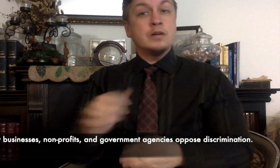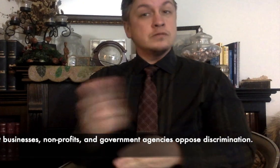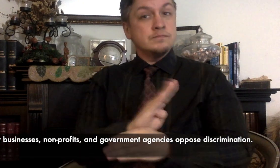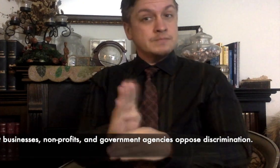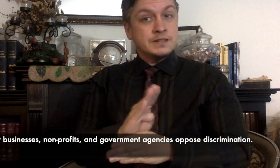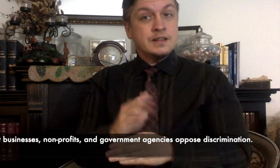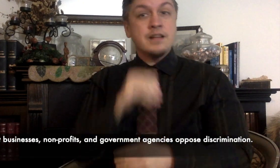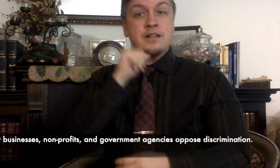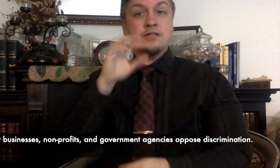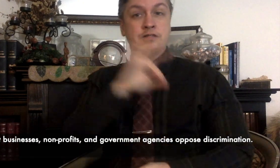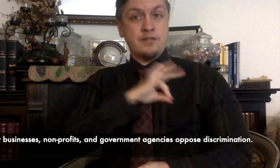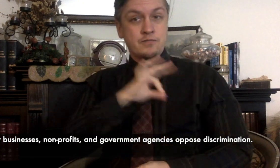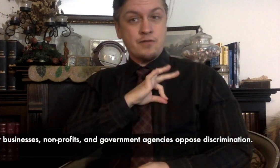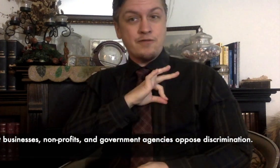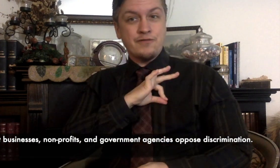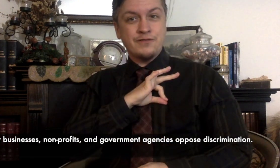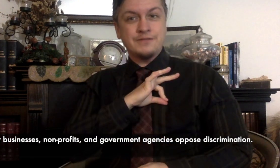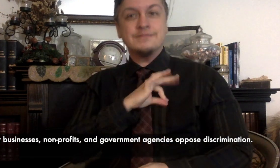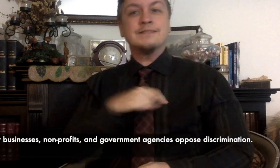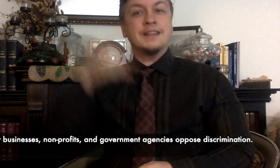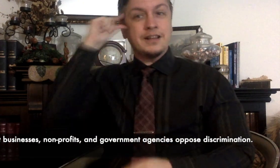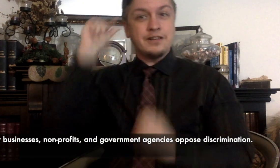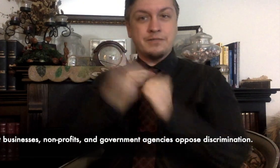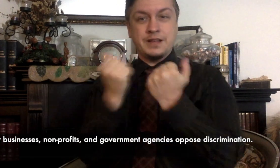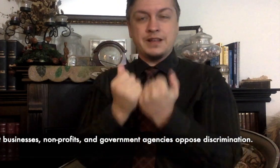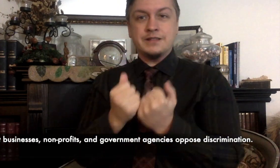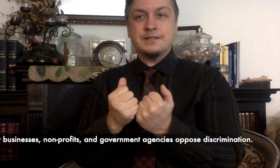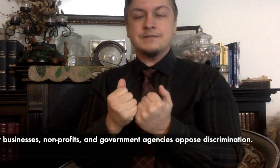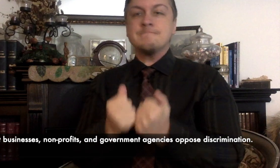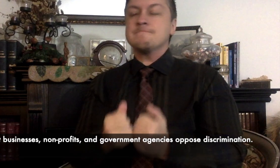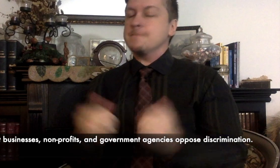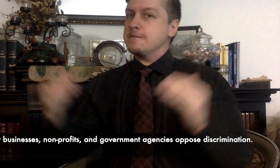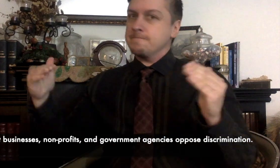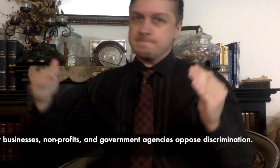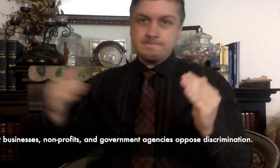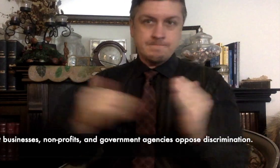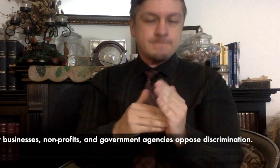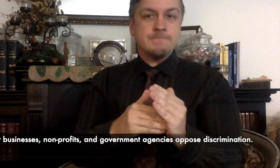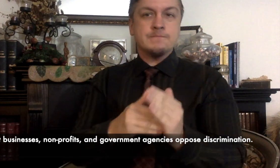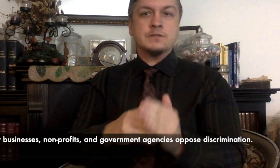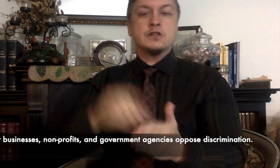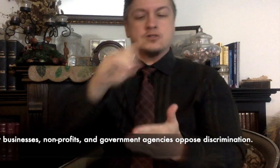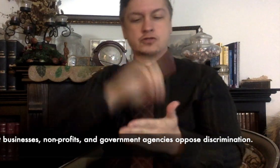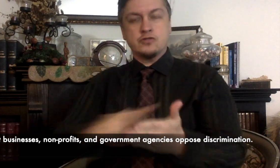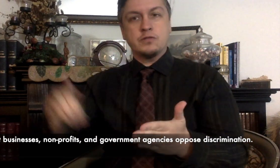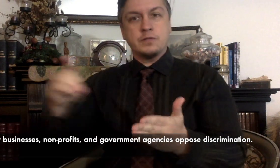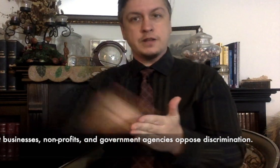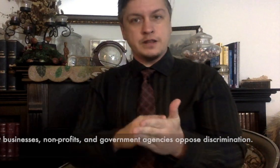Most businesses, nonprofits, and government agencies are opposed to discrimination.